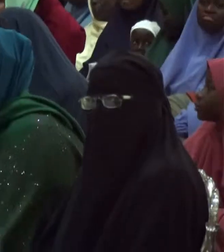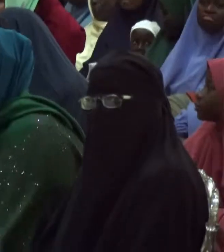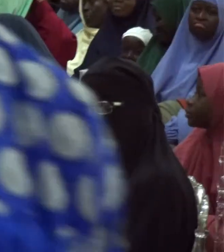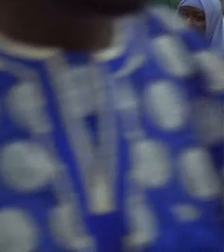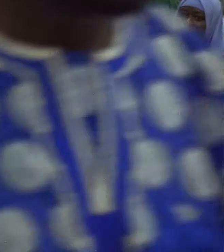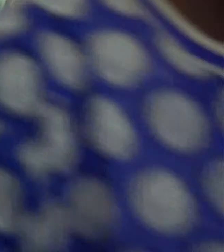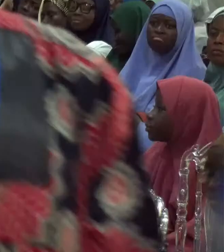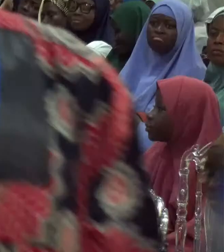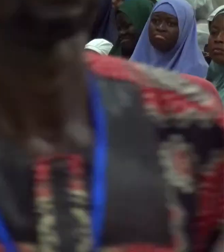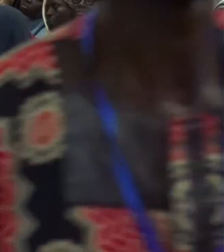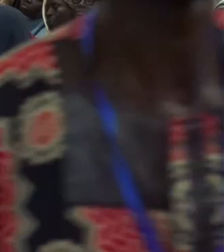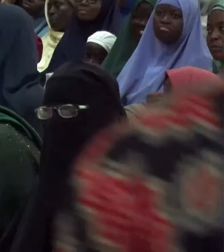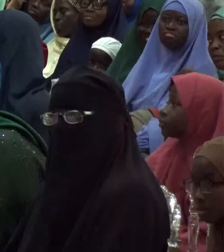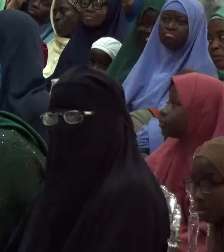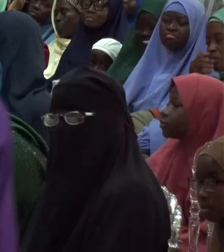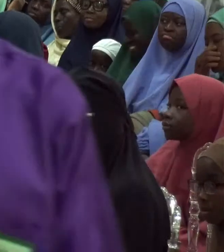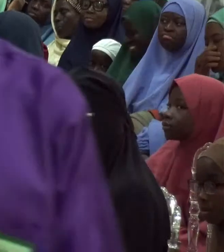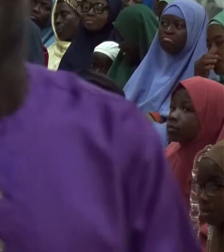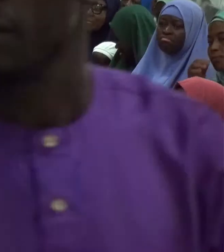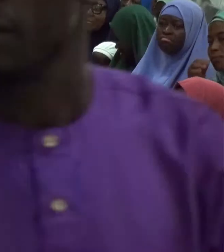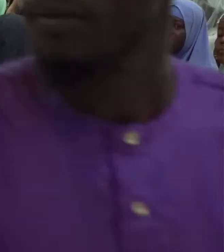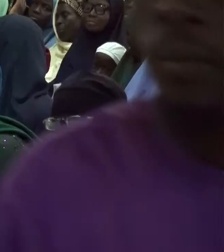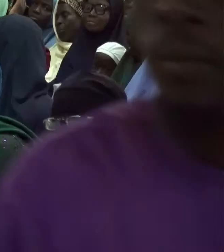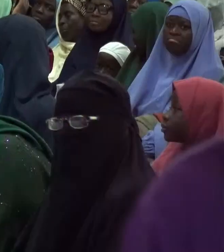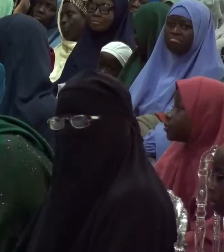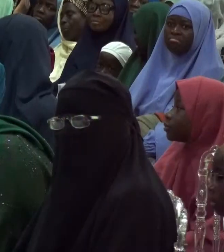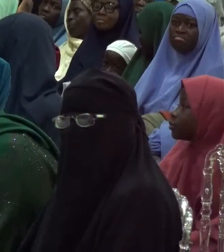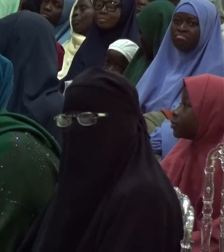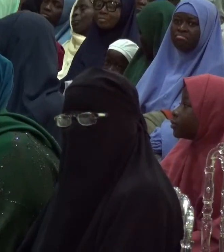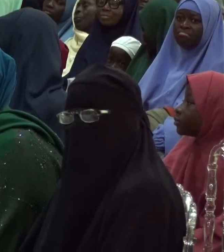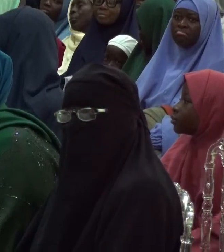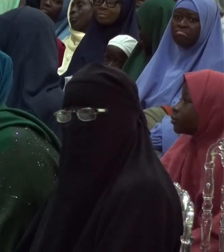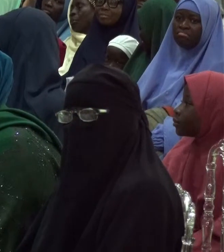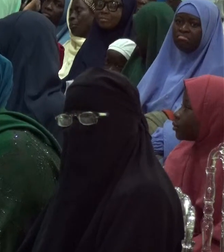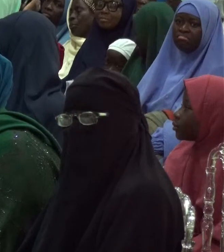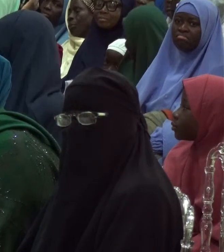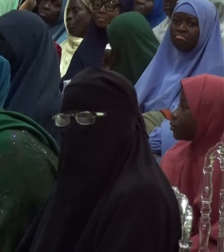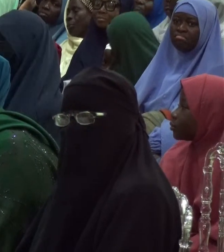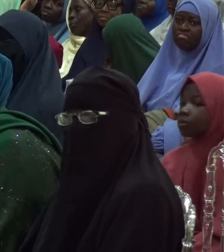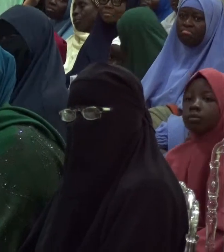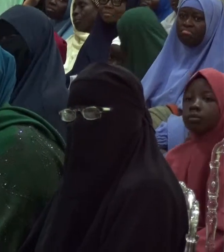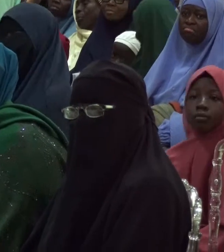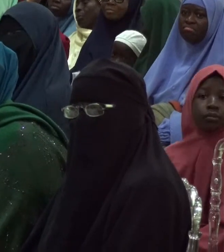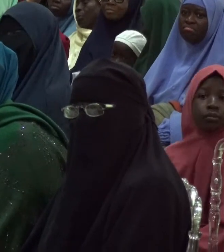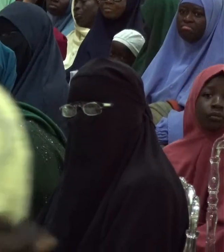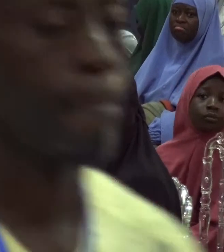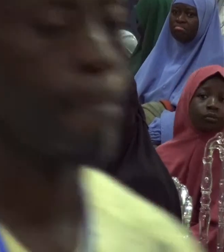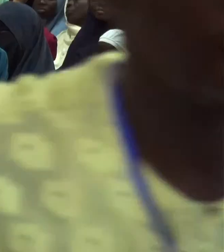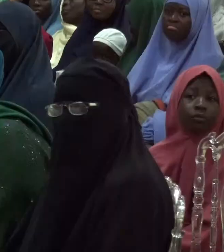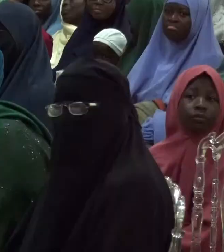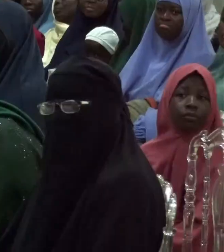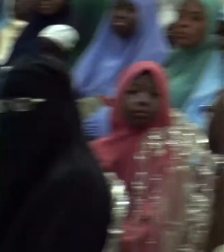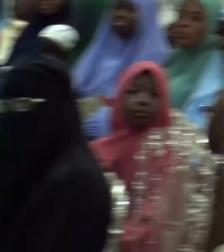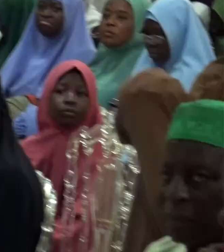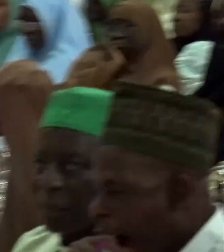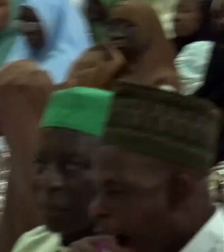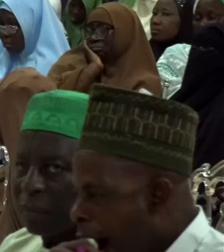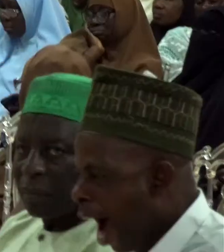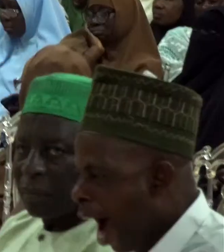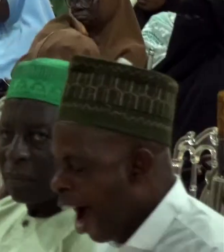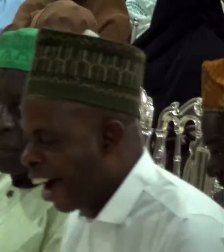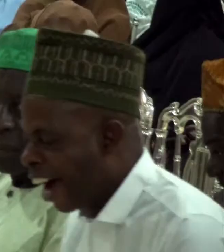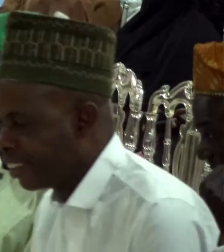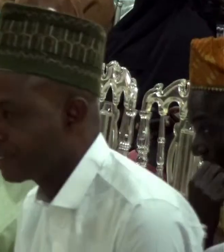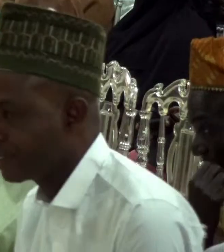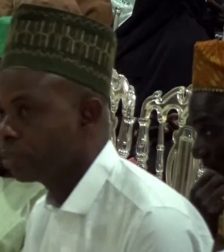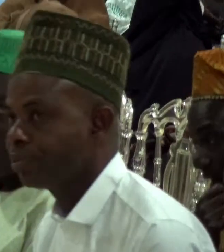regarding everything as what? Amana. Because for everything, for whatever you are, there are thousands of people who are